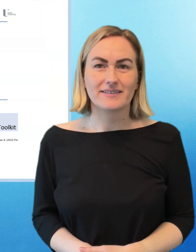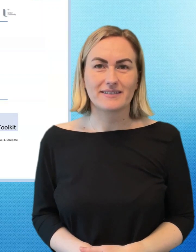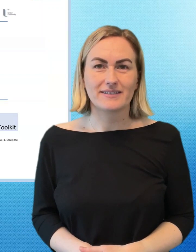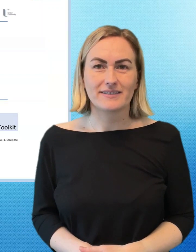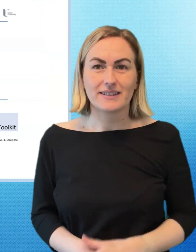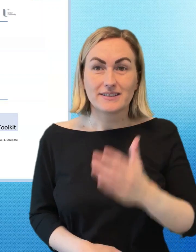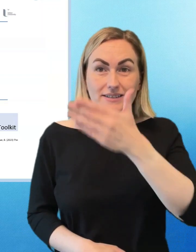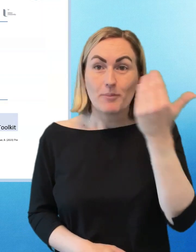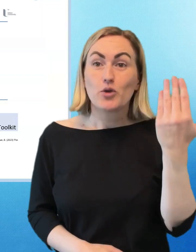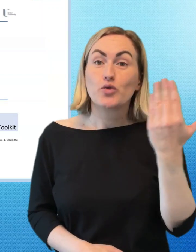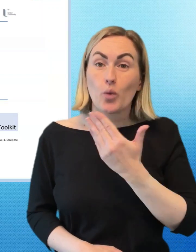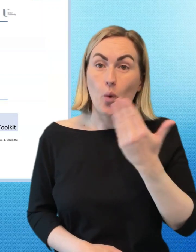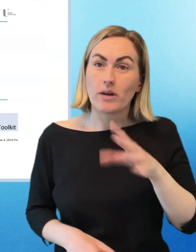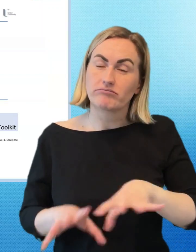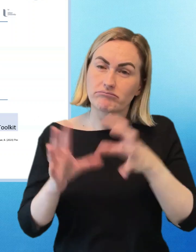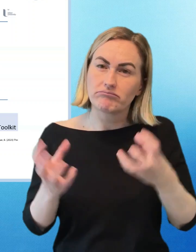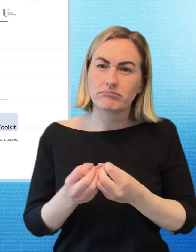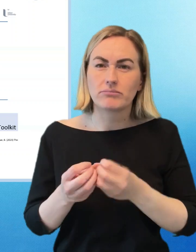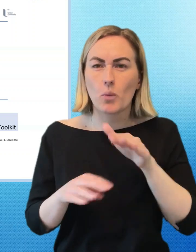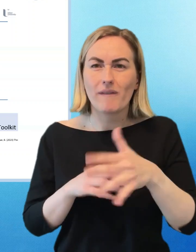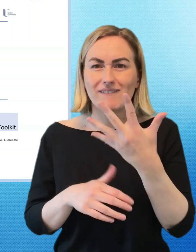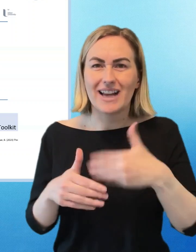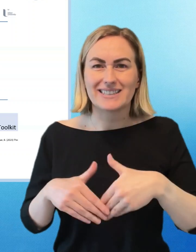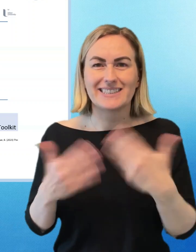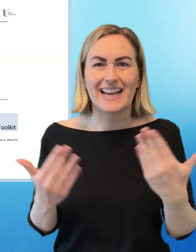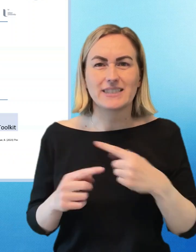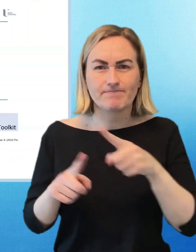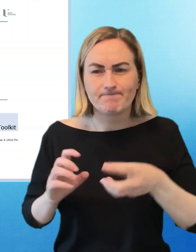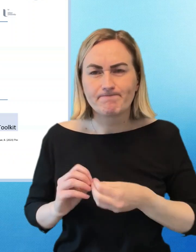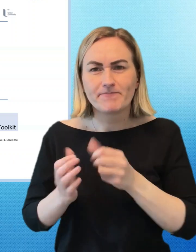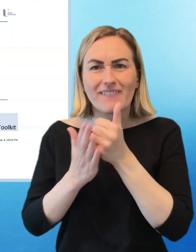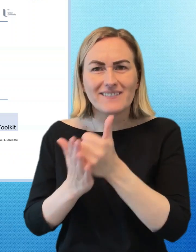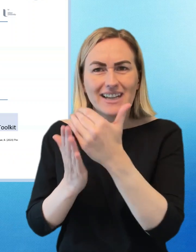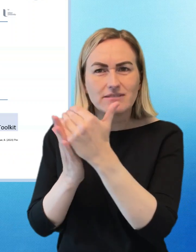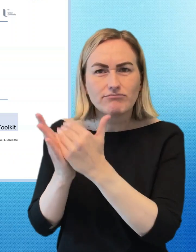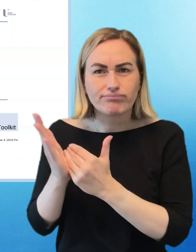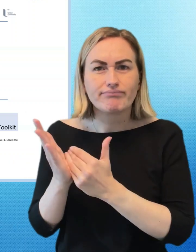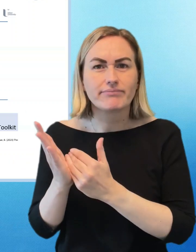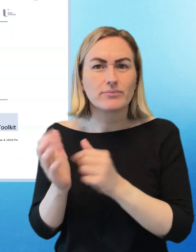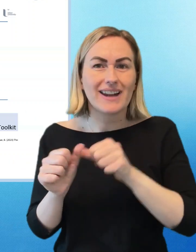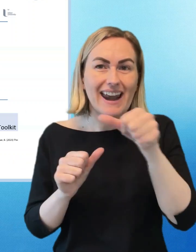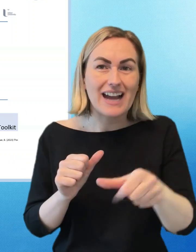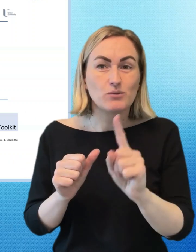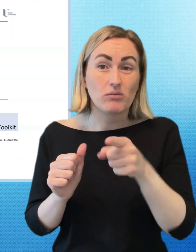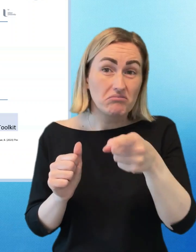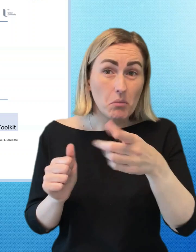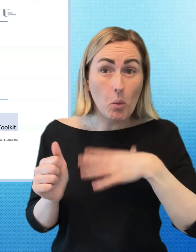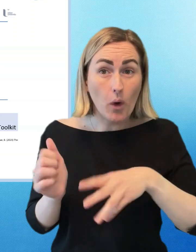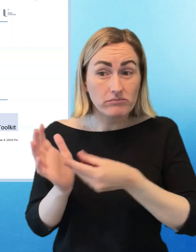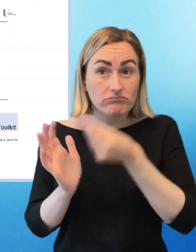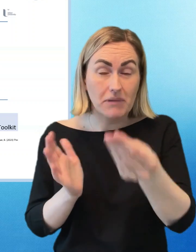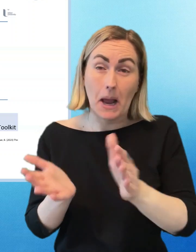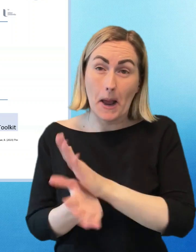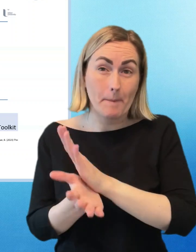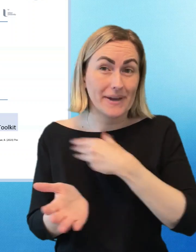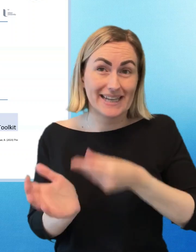The summer school itself took place over 5 days, and we created a toolkit, which is again available for anyone who